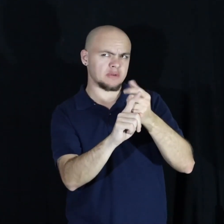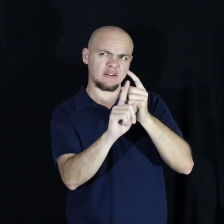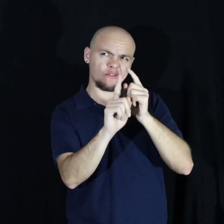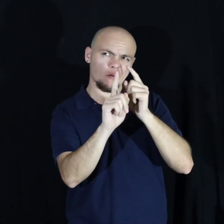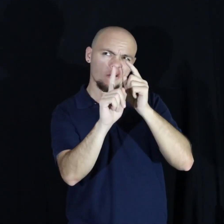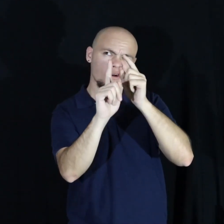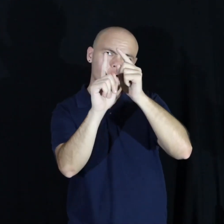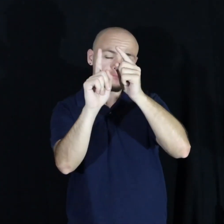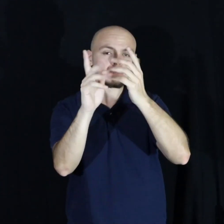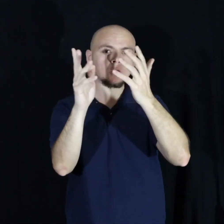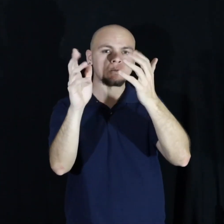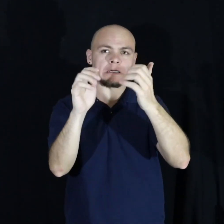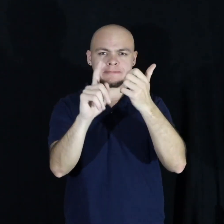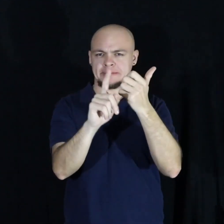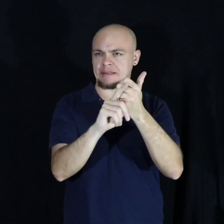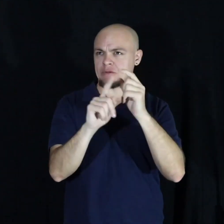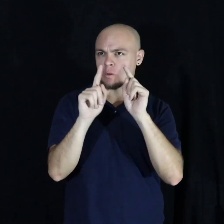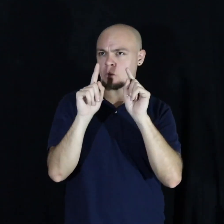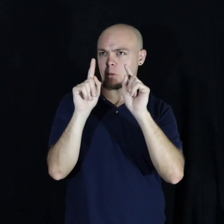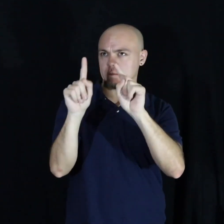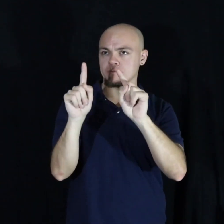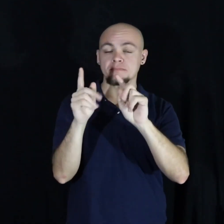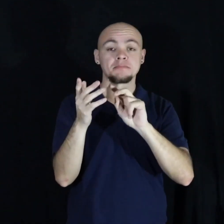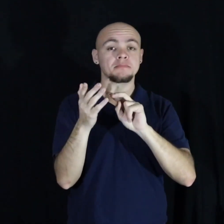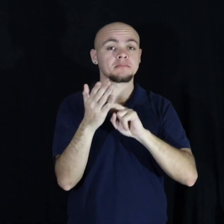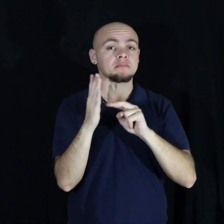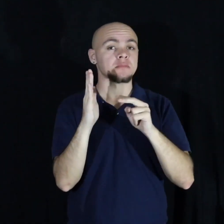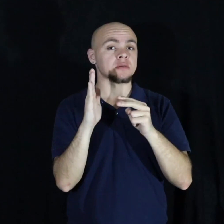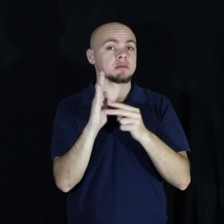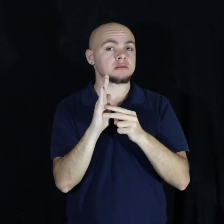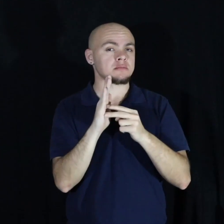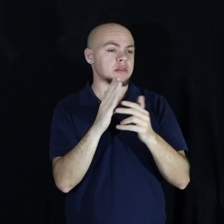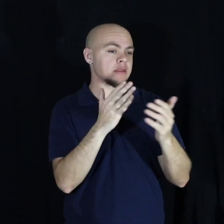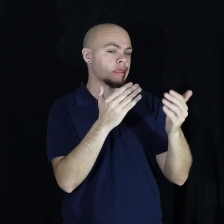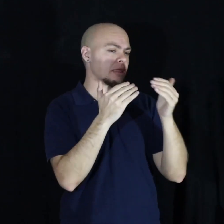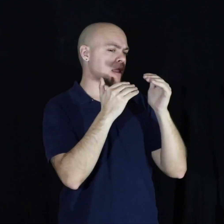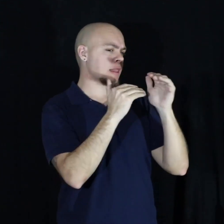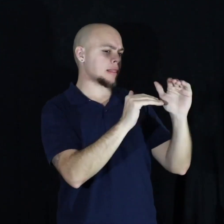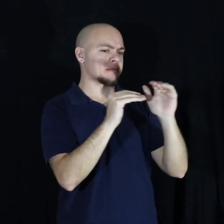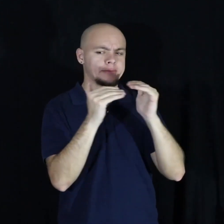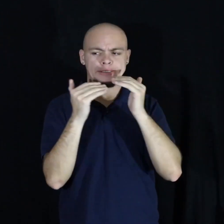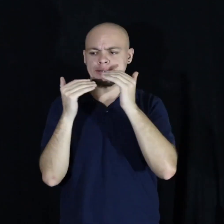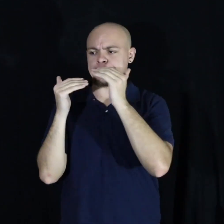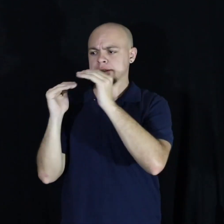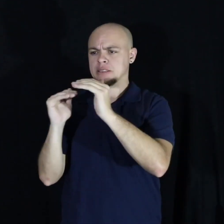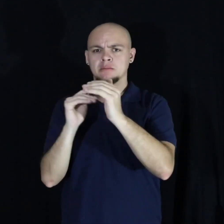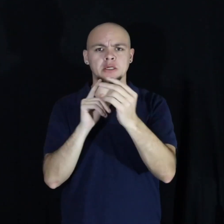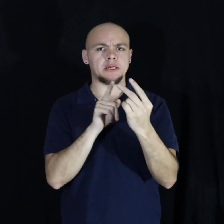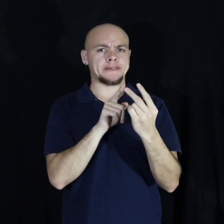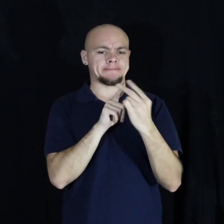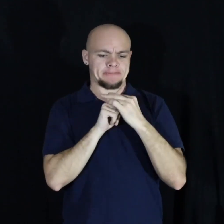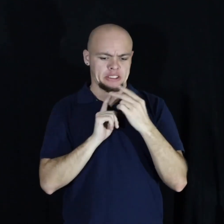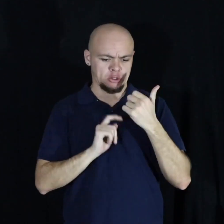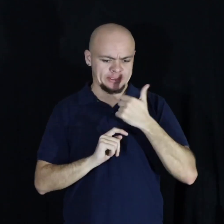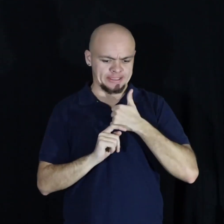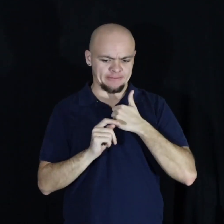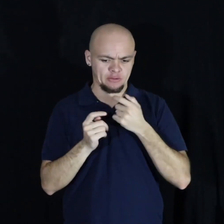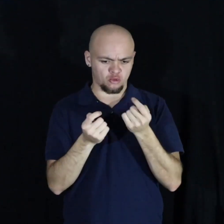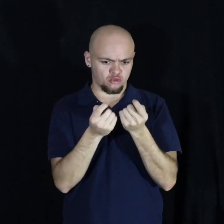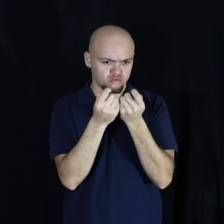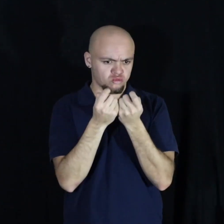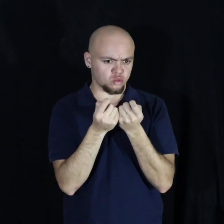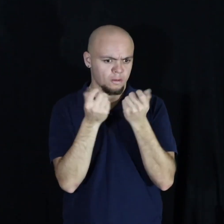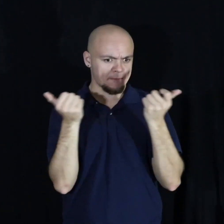It's about removing all of the limitations we place on ourselves.